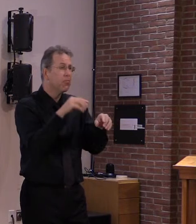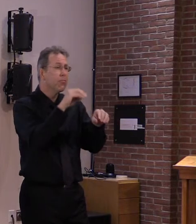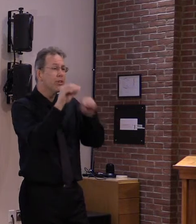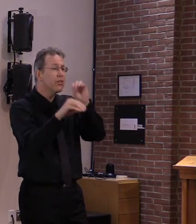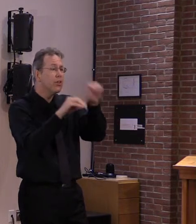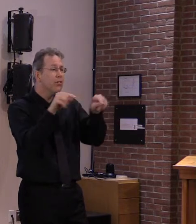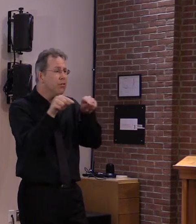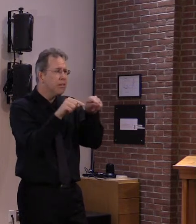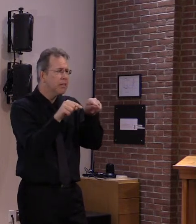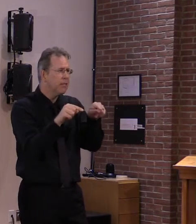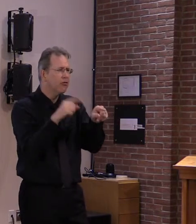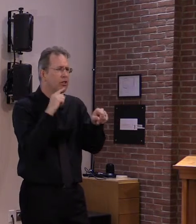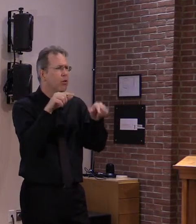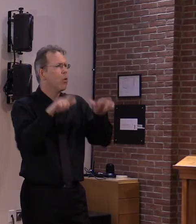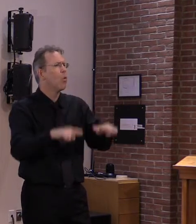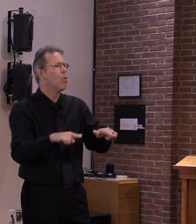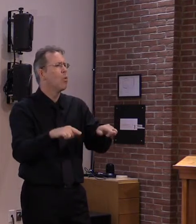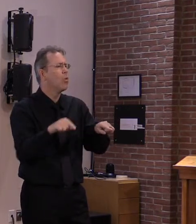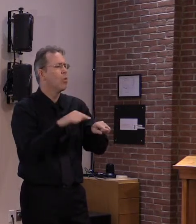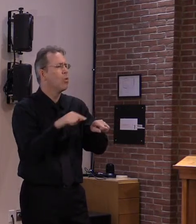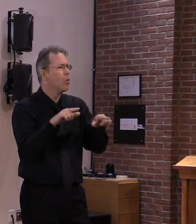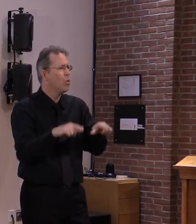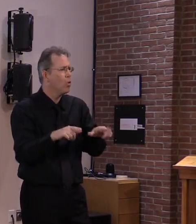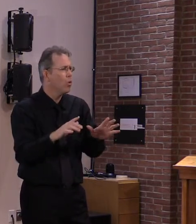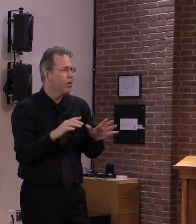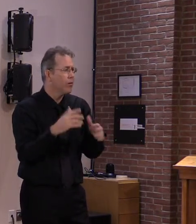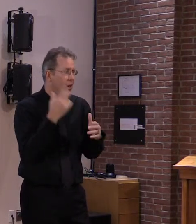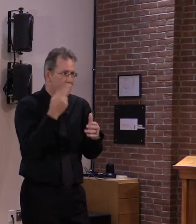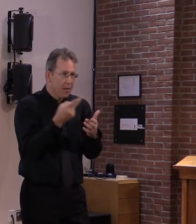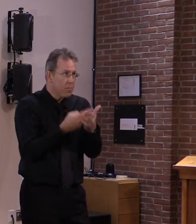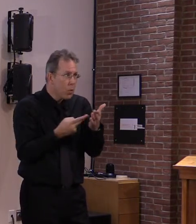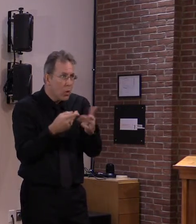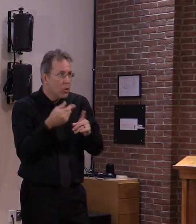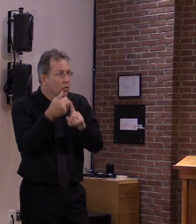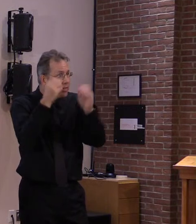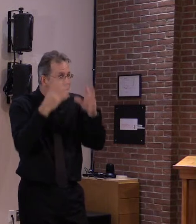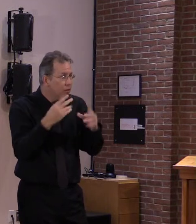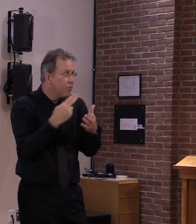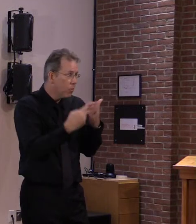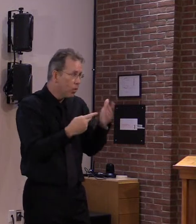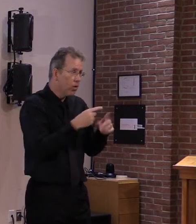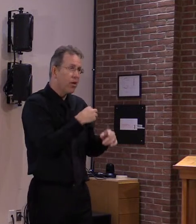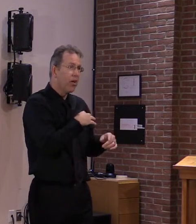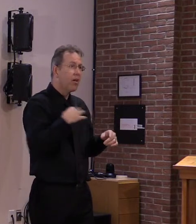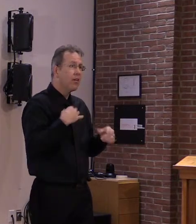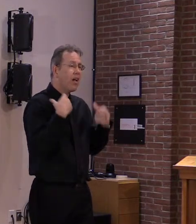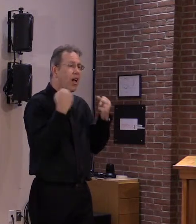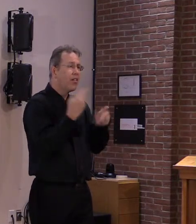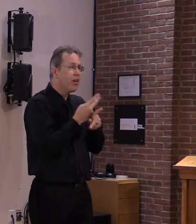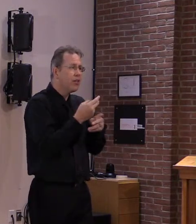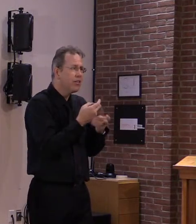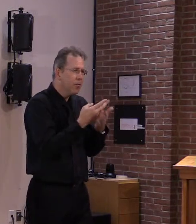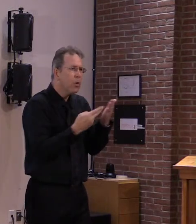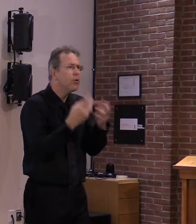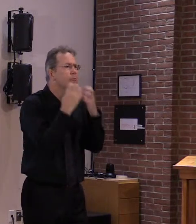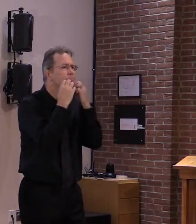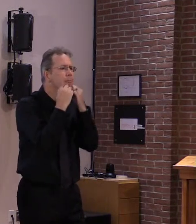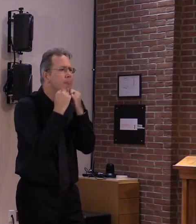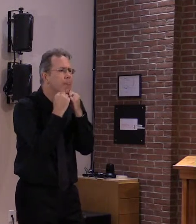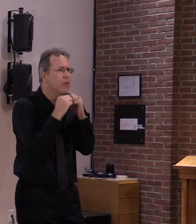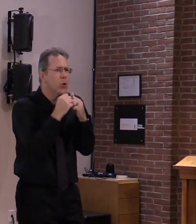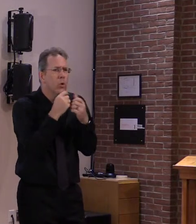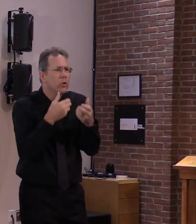as our on-demand test sites throughout the state. Keep in mind that someone who has no symptoms can test positive